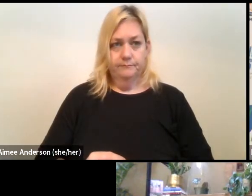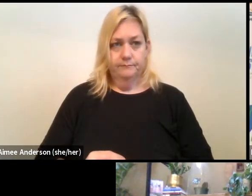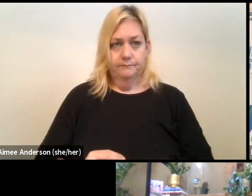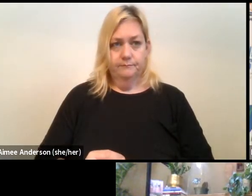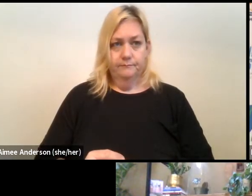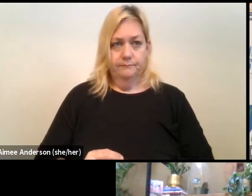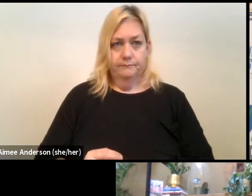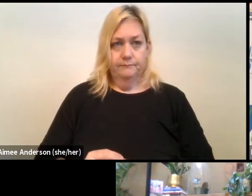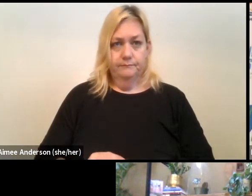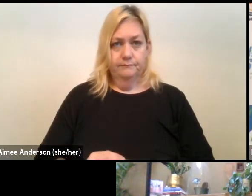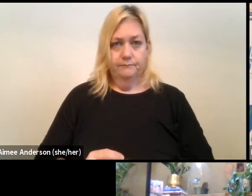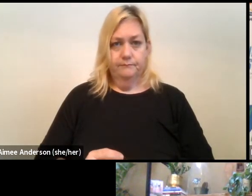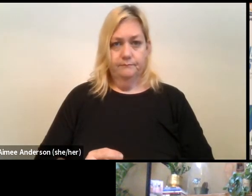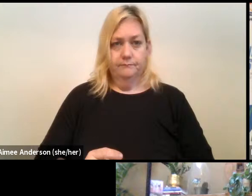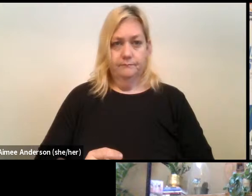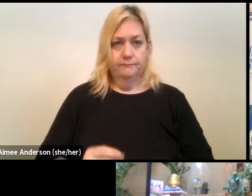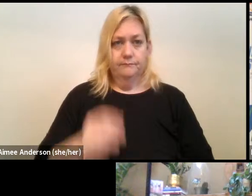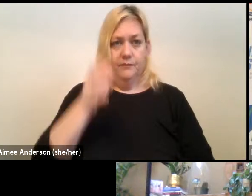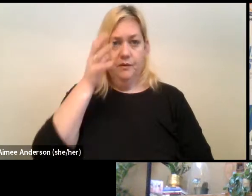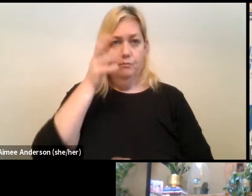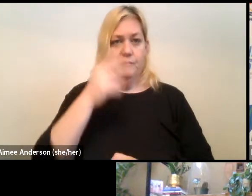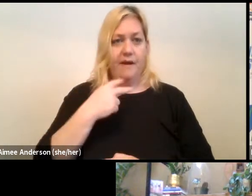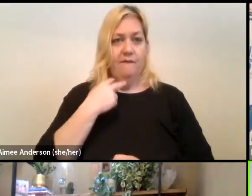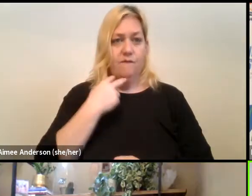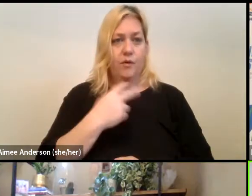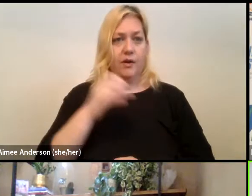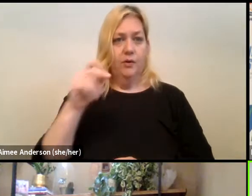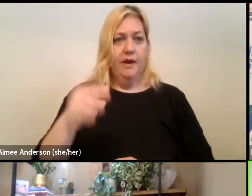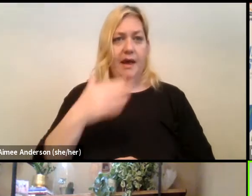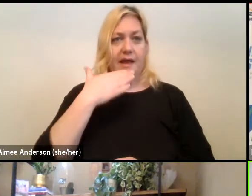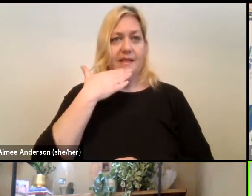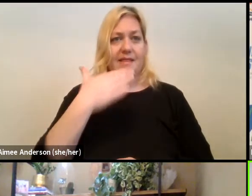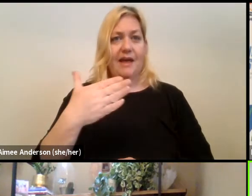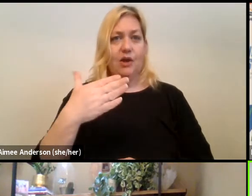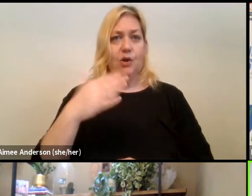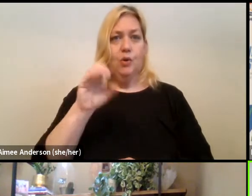Okay. Thank you, Mr. Chair.